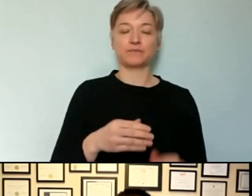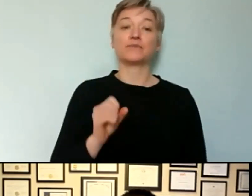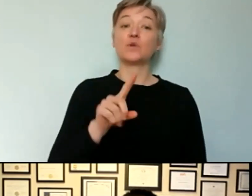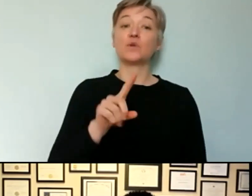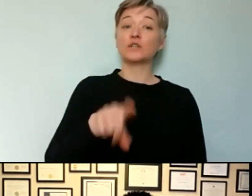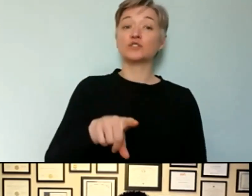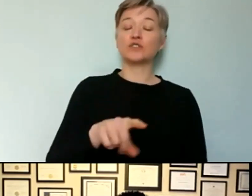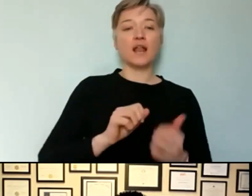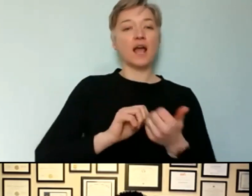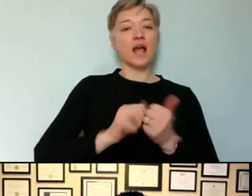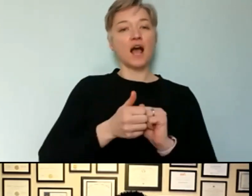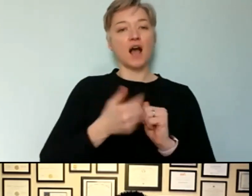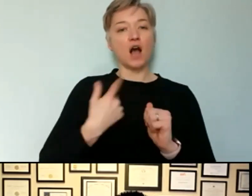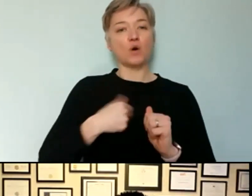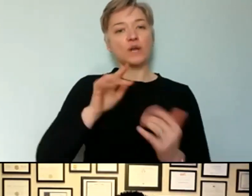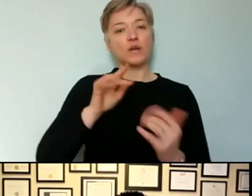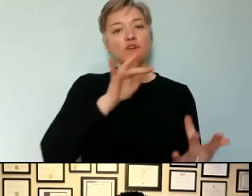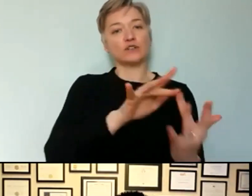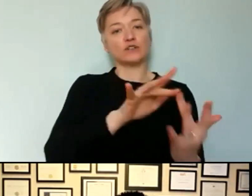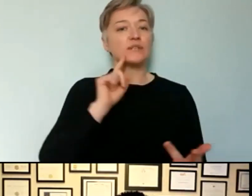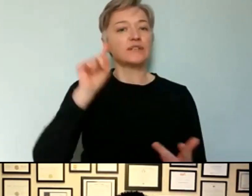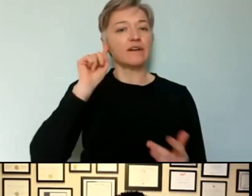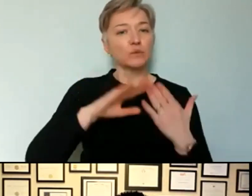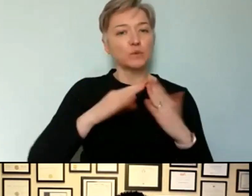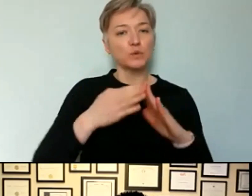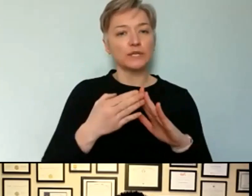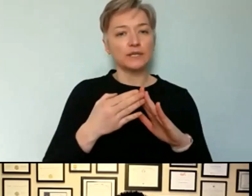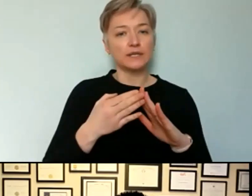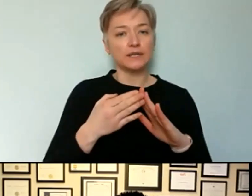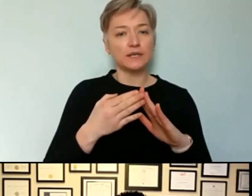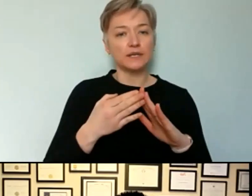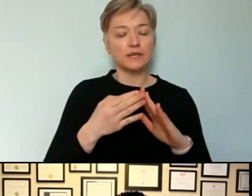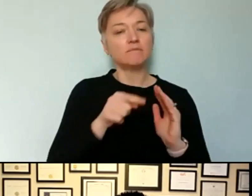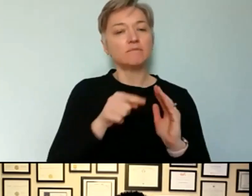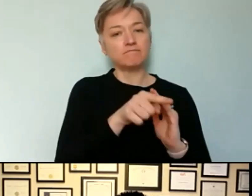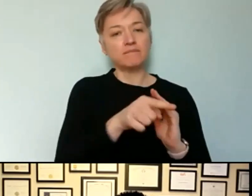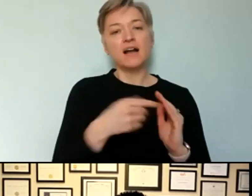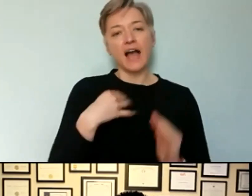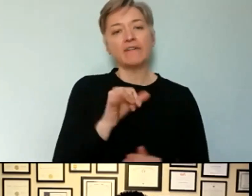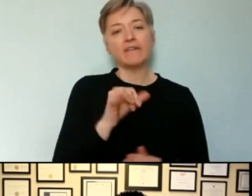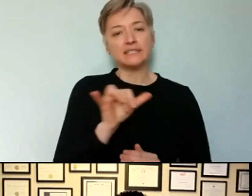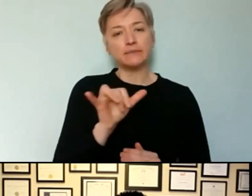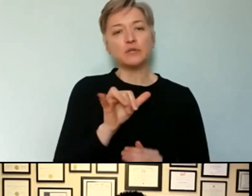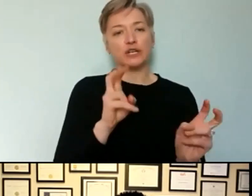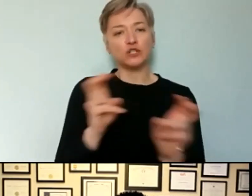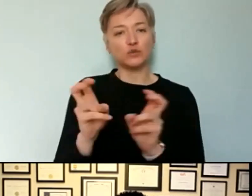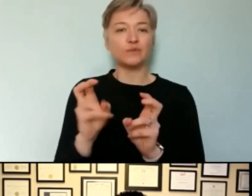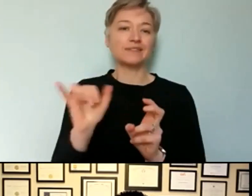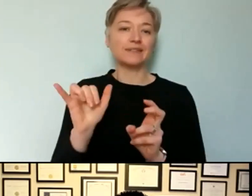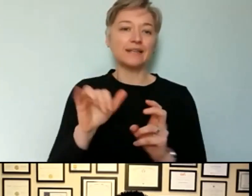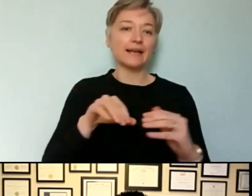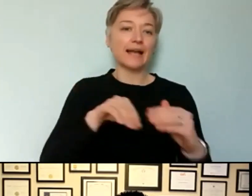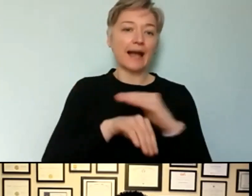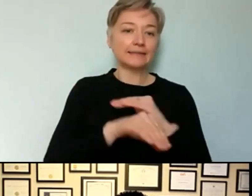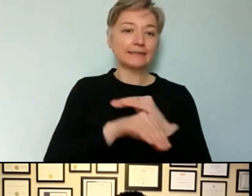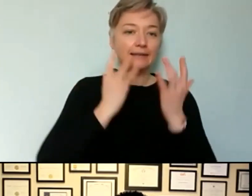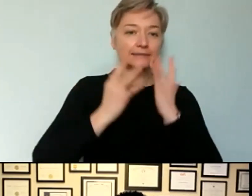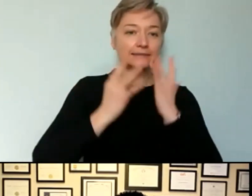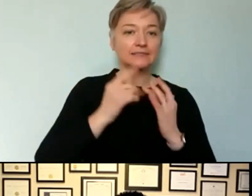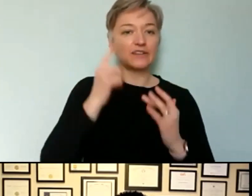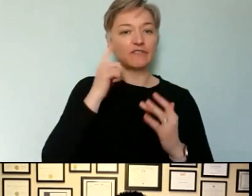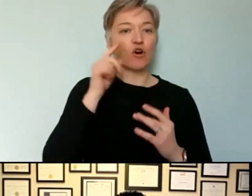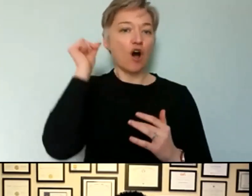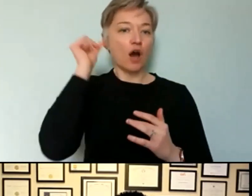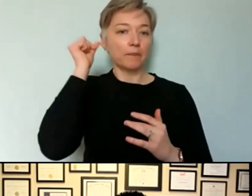is, how are we also reaching out to the deaf community who also have similar issues, lack of access to audible